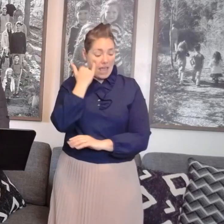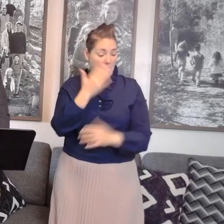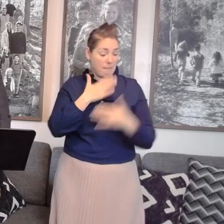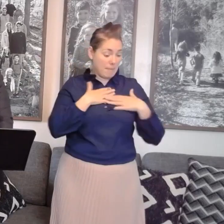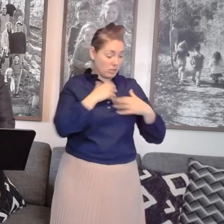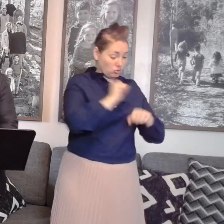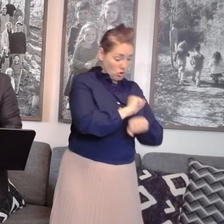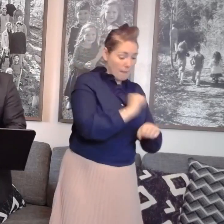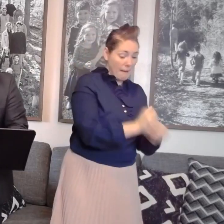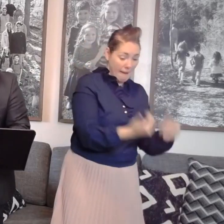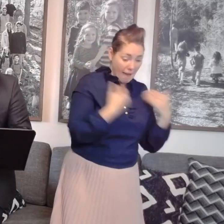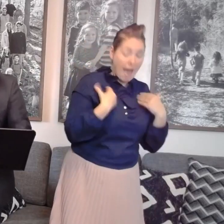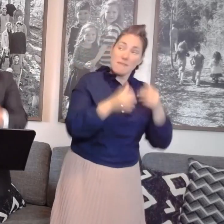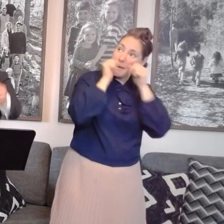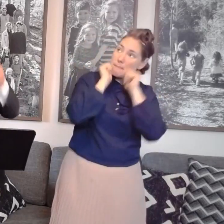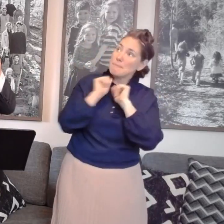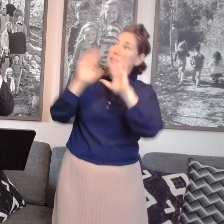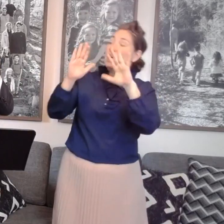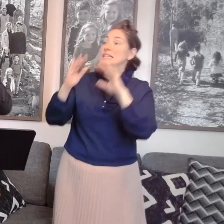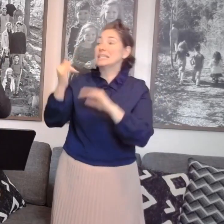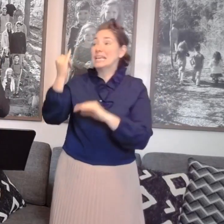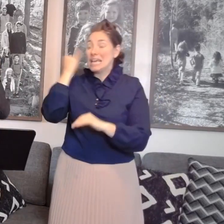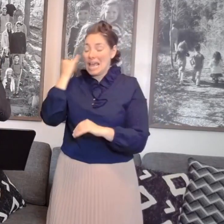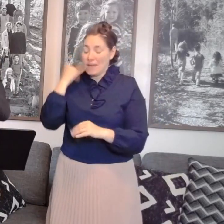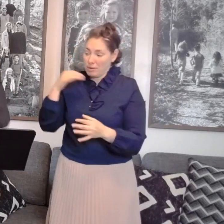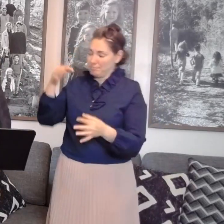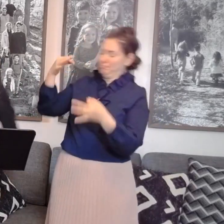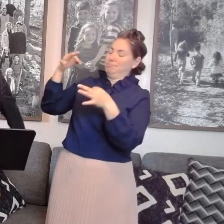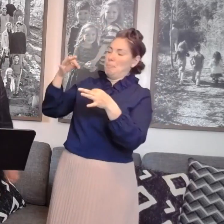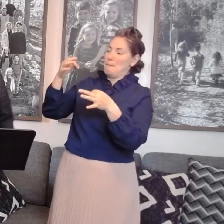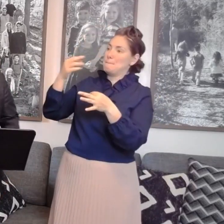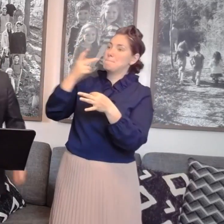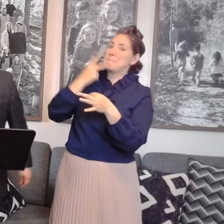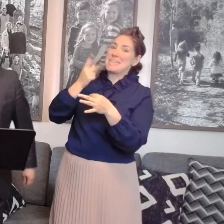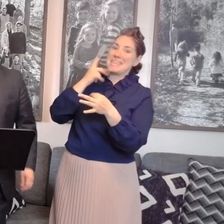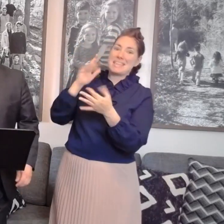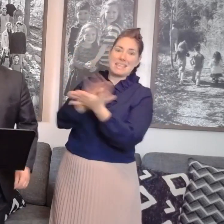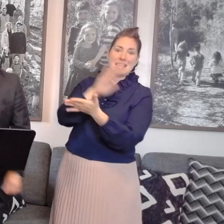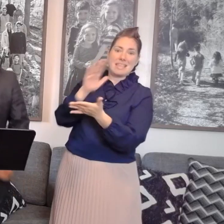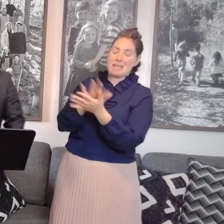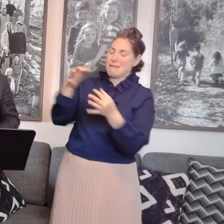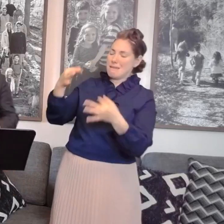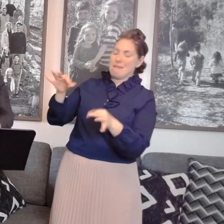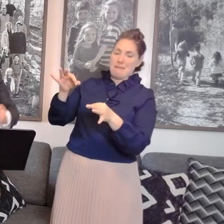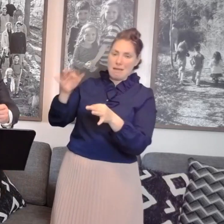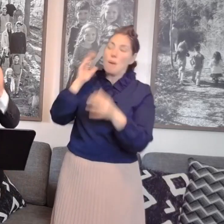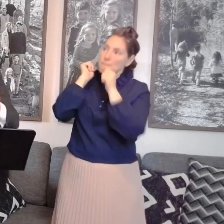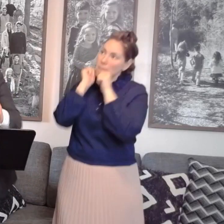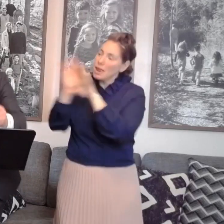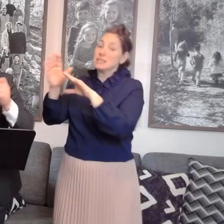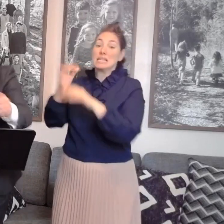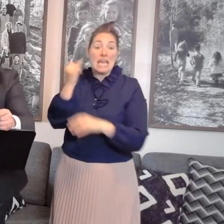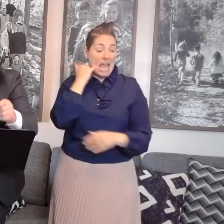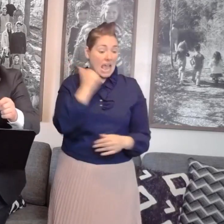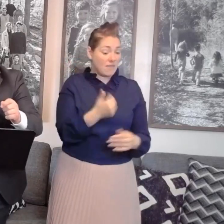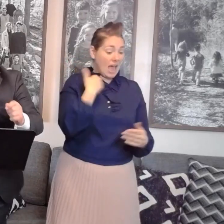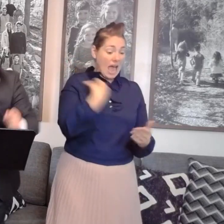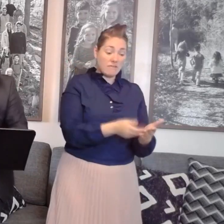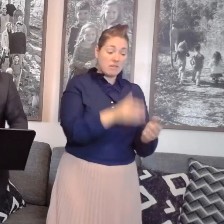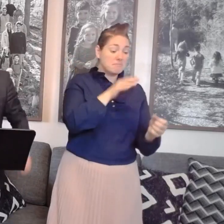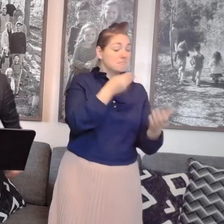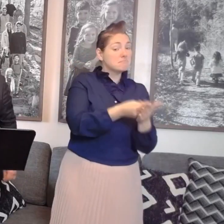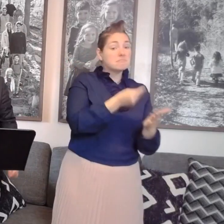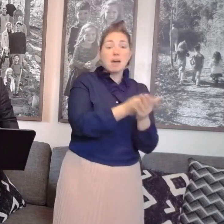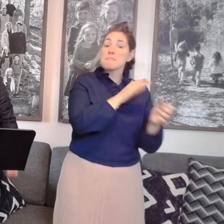job. And I'll bless Him if I've got a pink slip. I'll bless Him if I've got money for